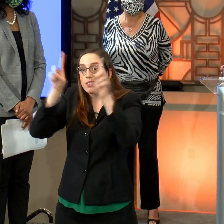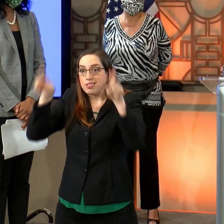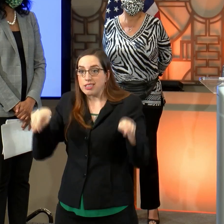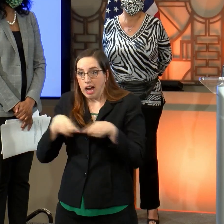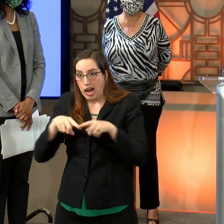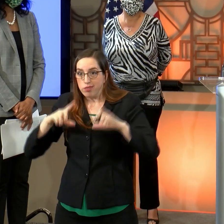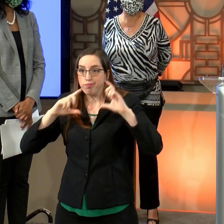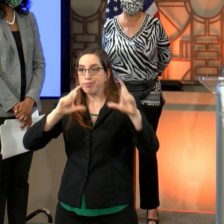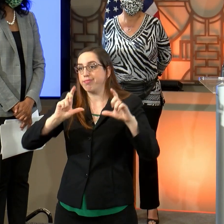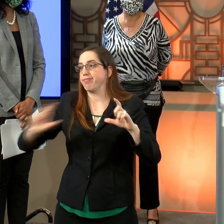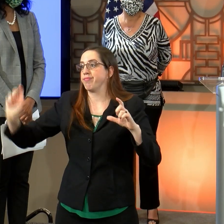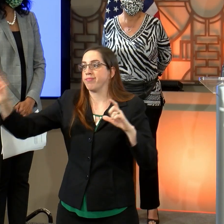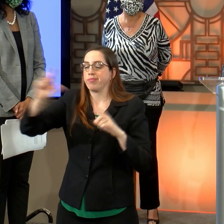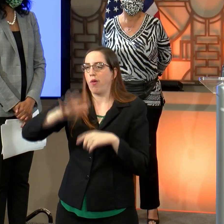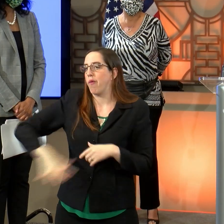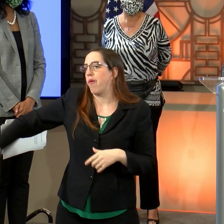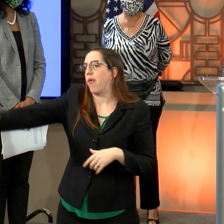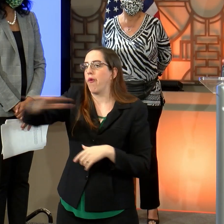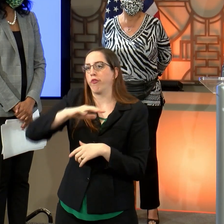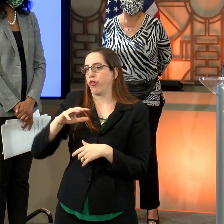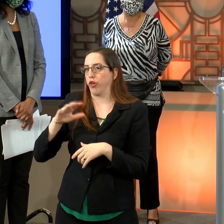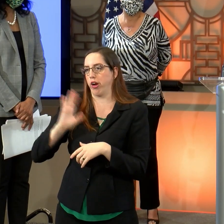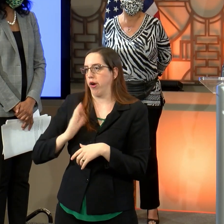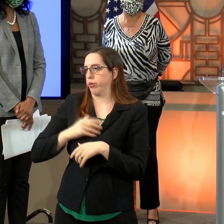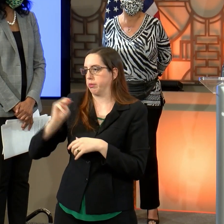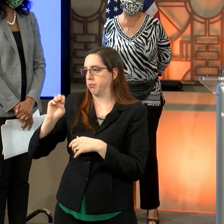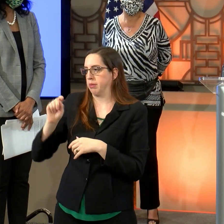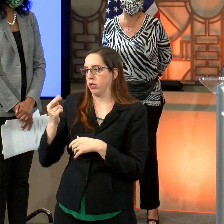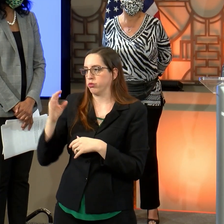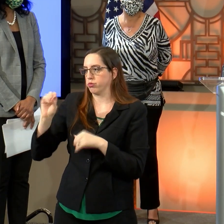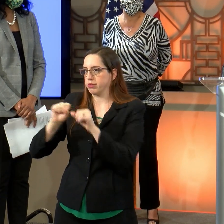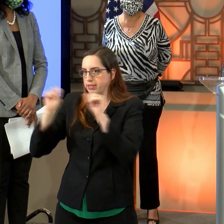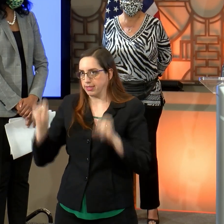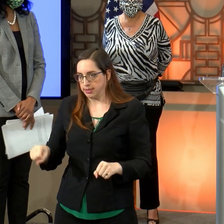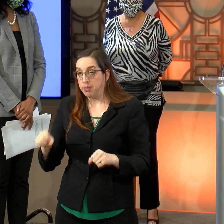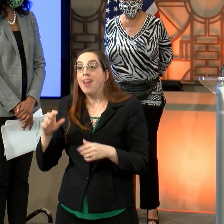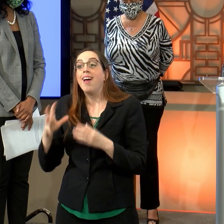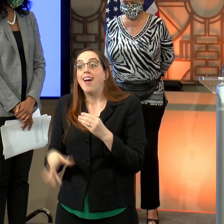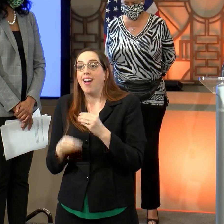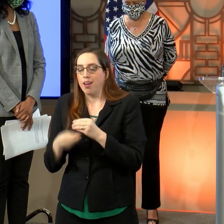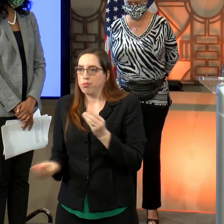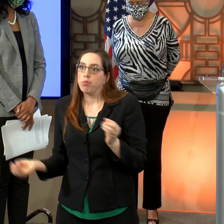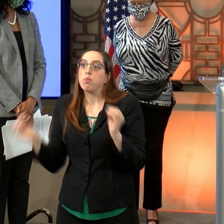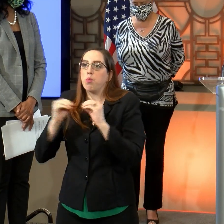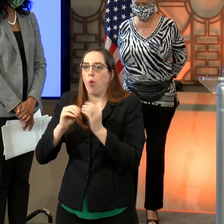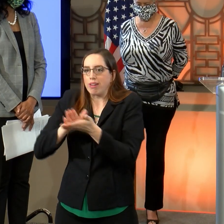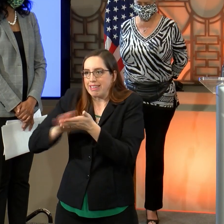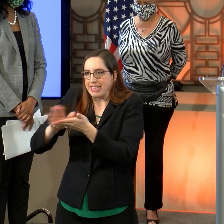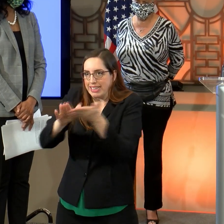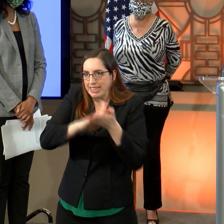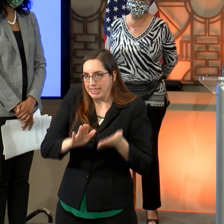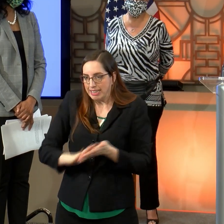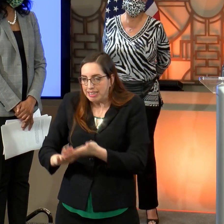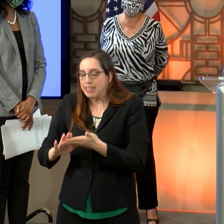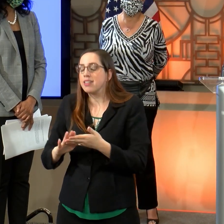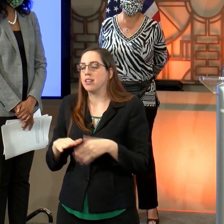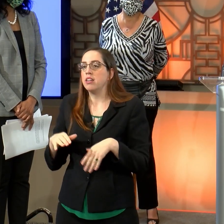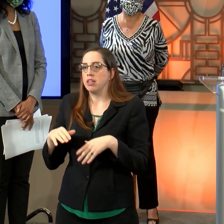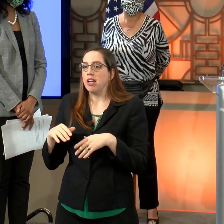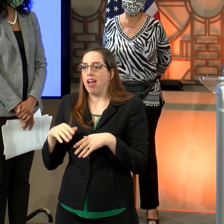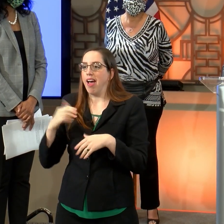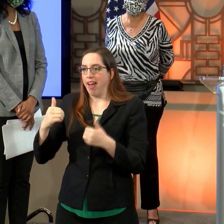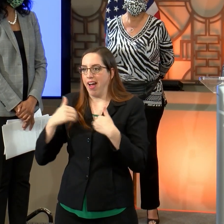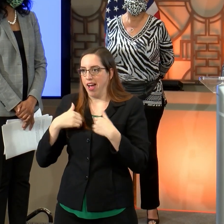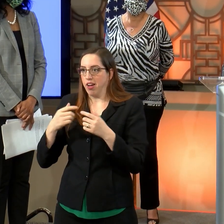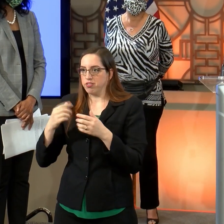information across the metro system. We've increased the daily disinfecting of metro facilities and added midday cleaning